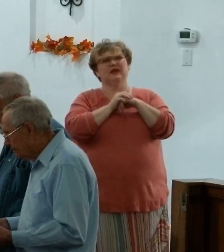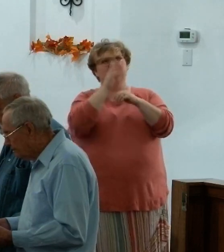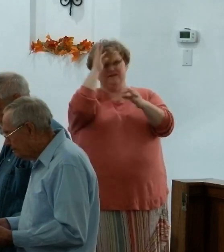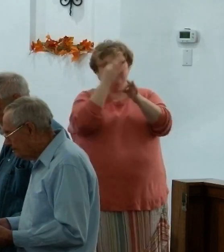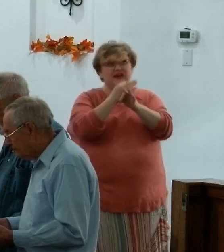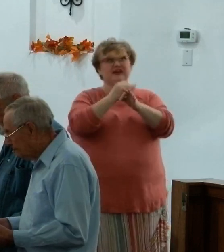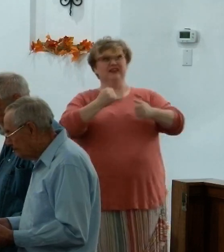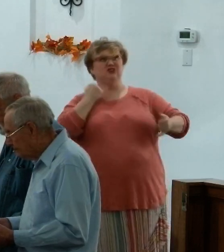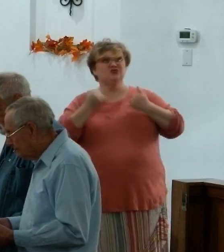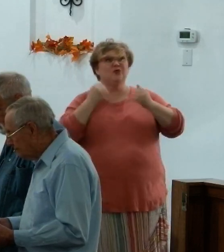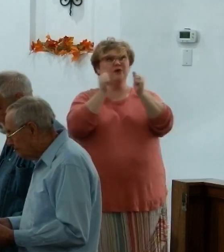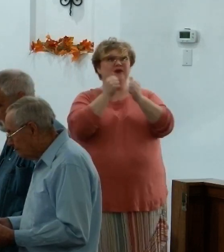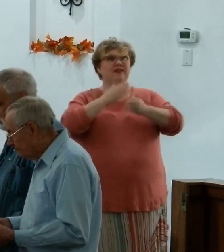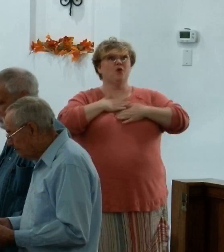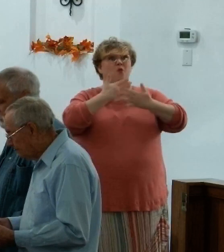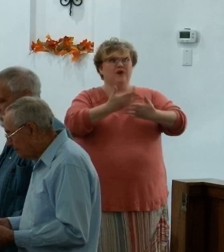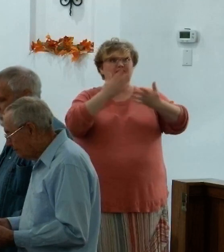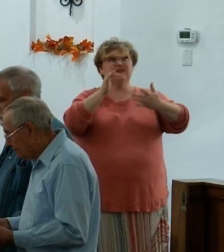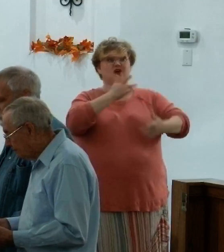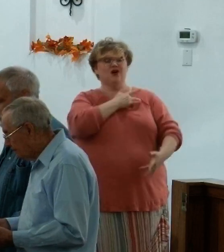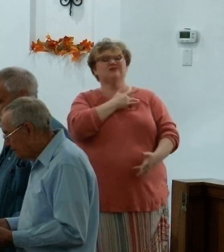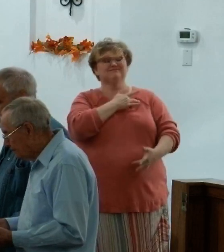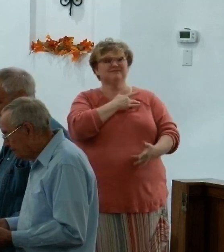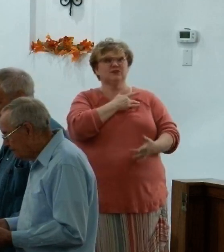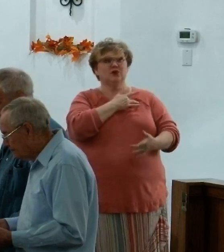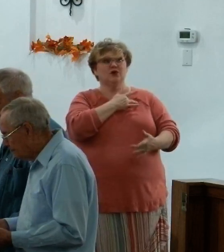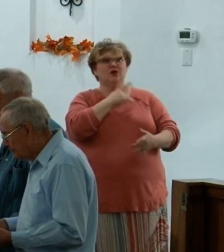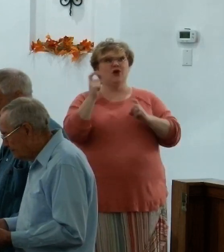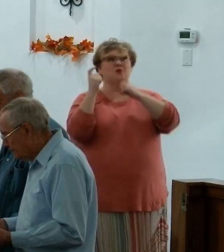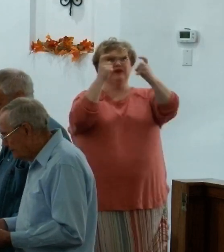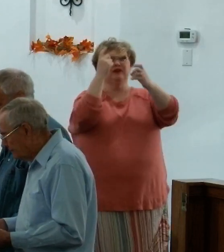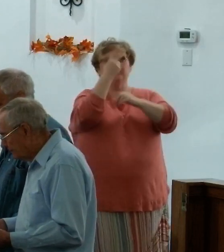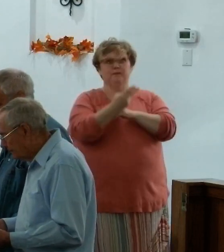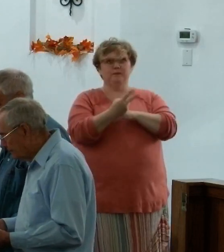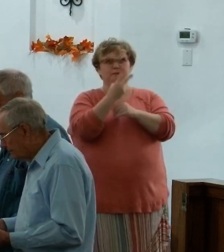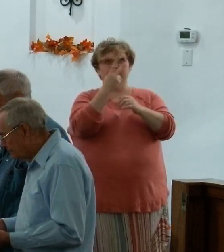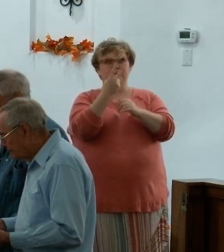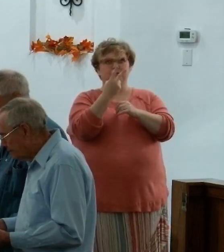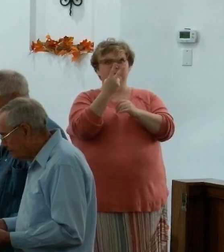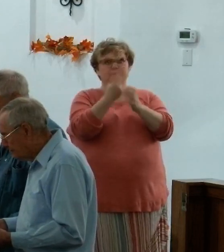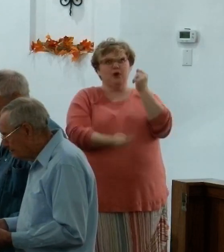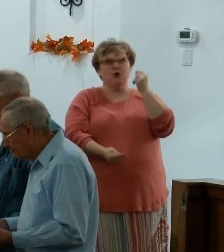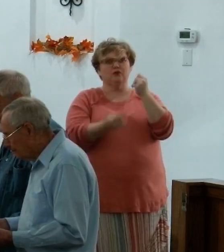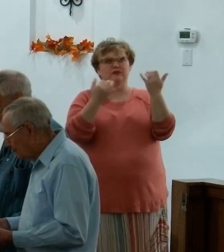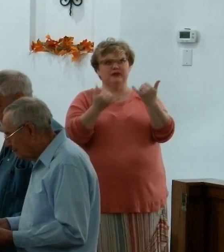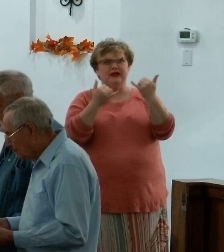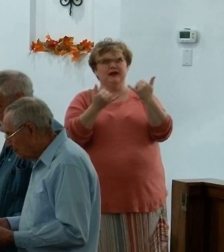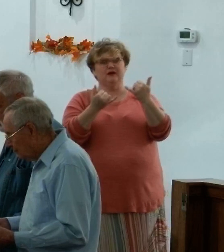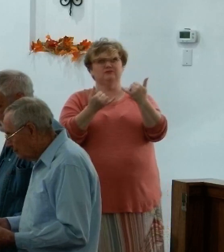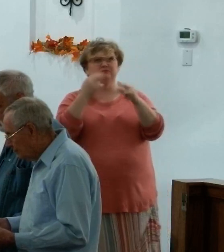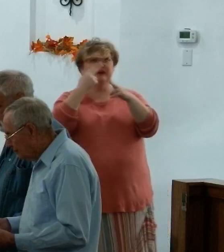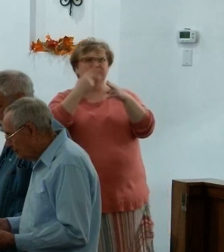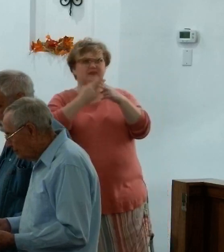and with a willing heart. And we offer both this prayer and these offerings in the name of him who